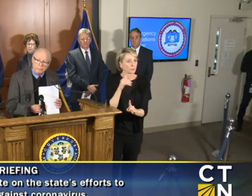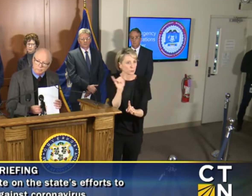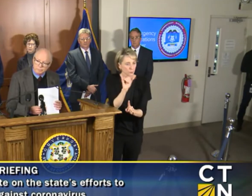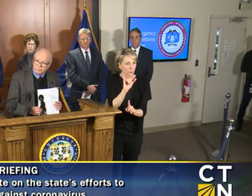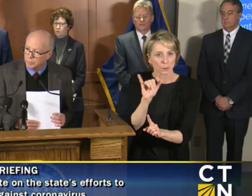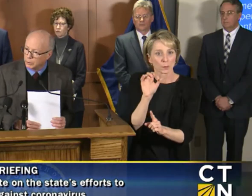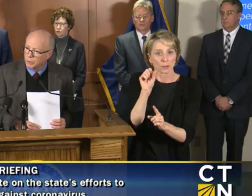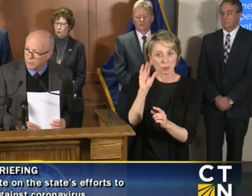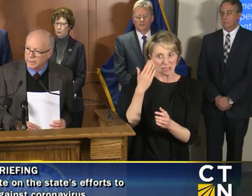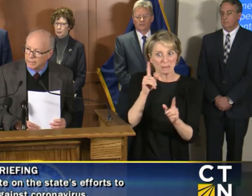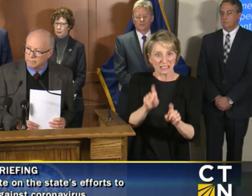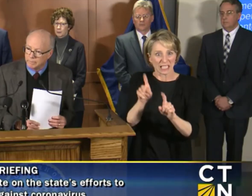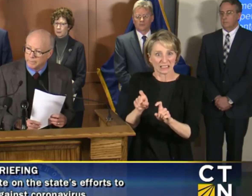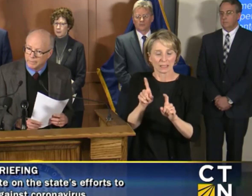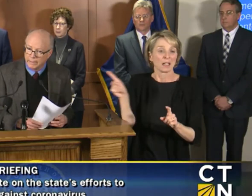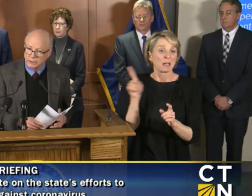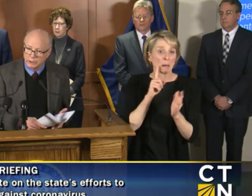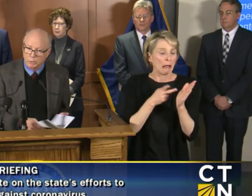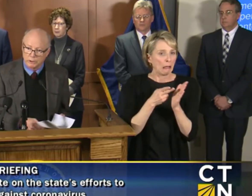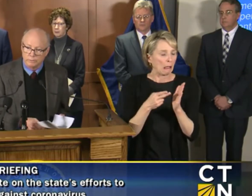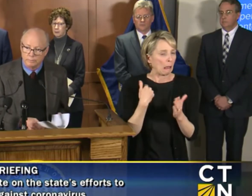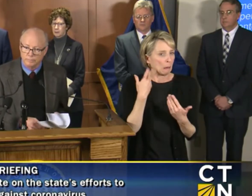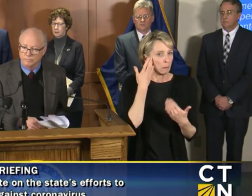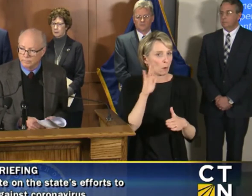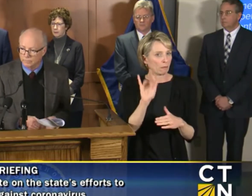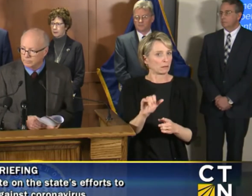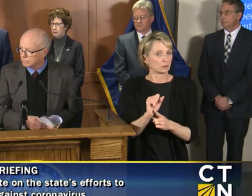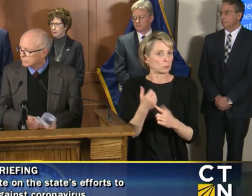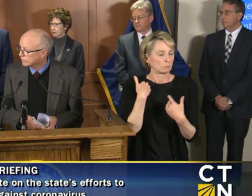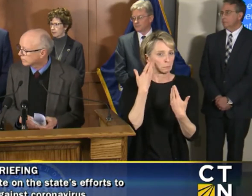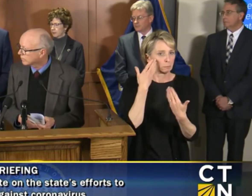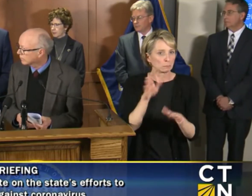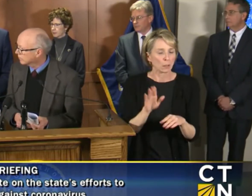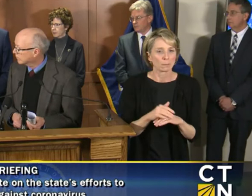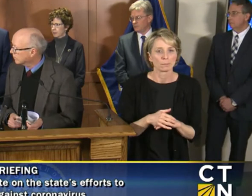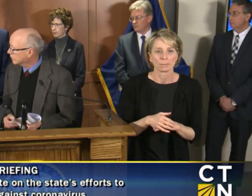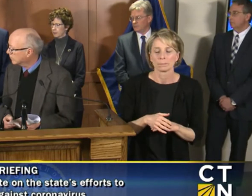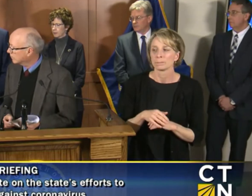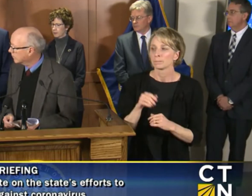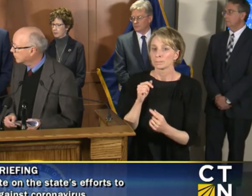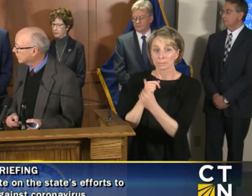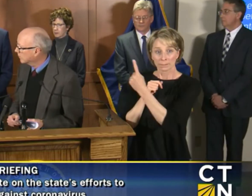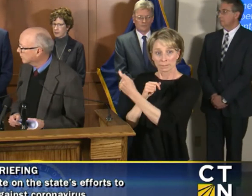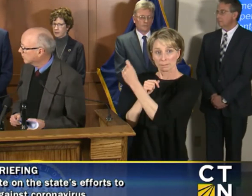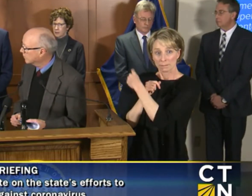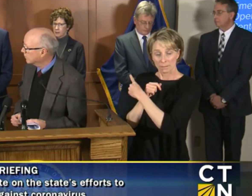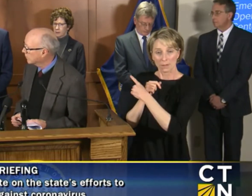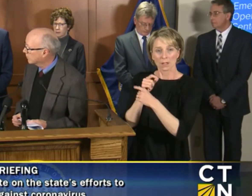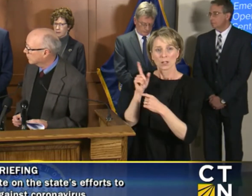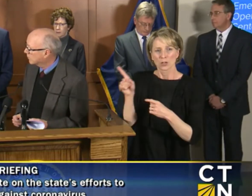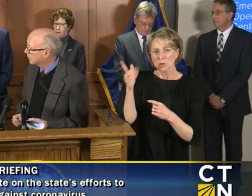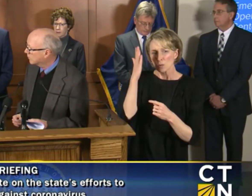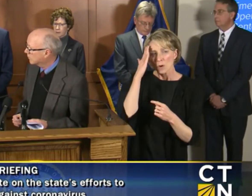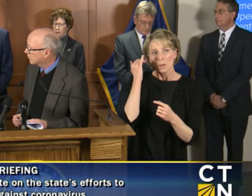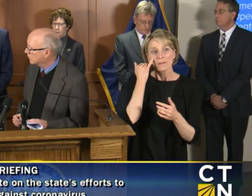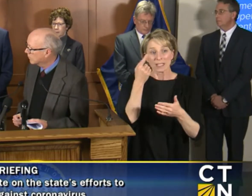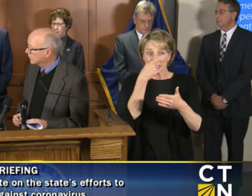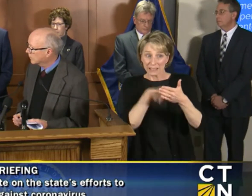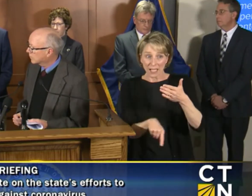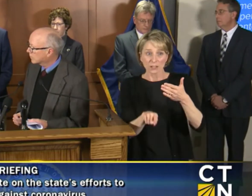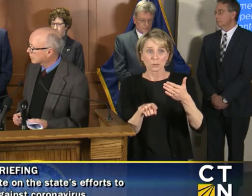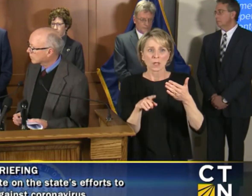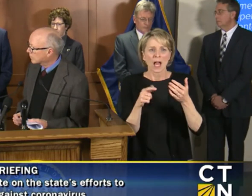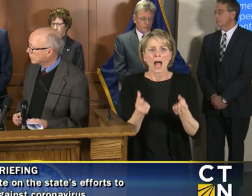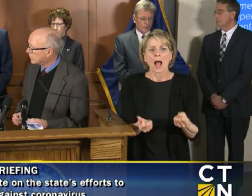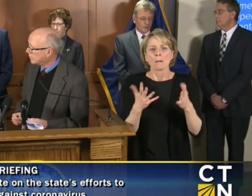I'm not familiar with that situation. Dr. Carter, do you have a sense of what the testing capacity will be, say, early next week as